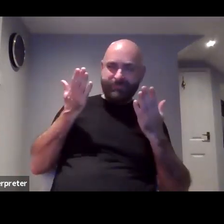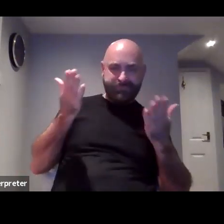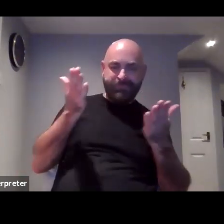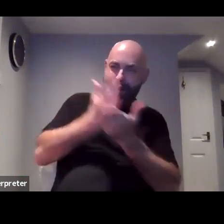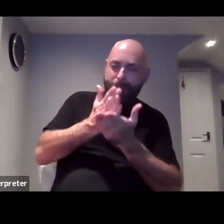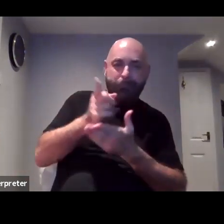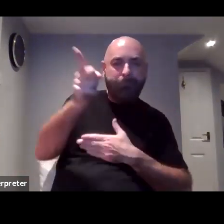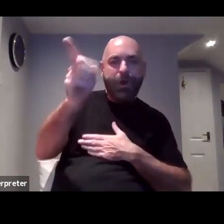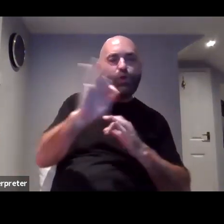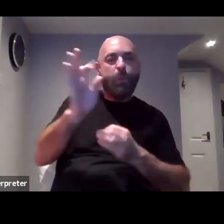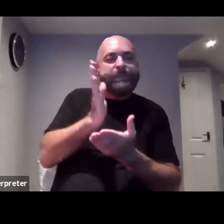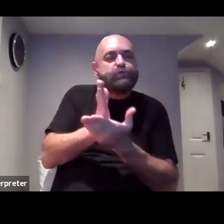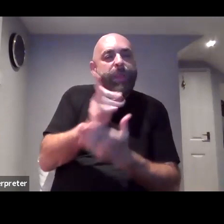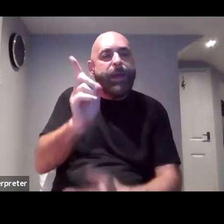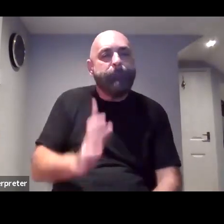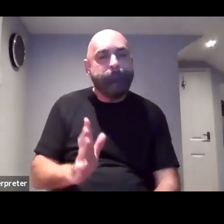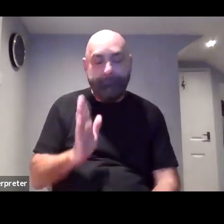sure that nobody trusted them.